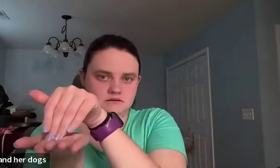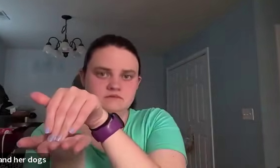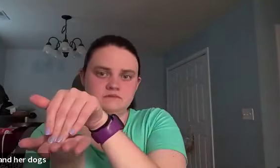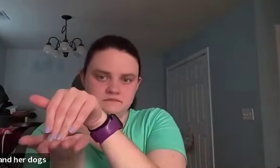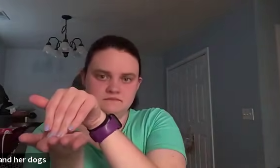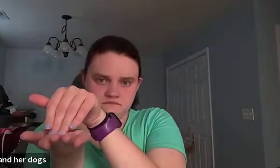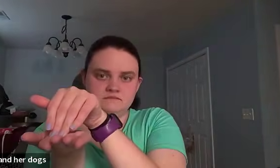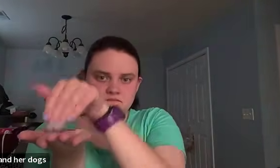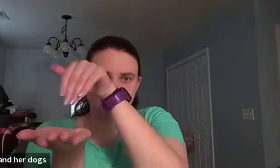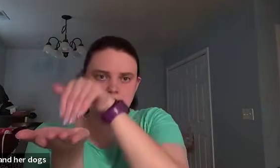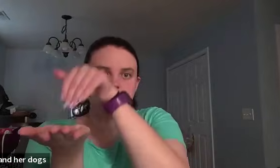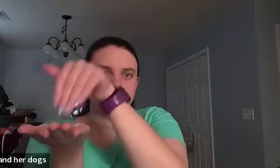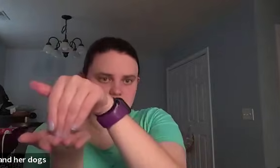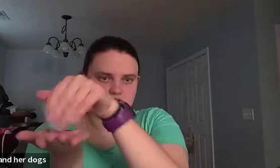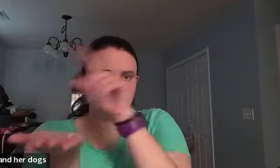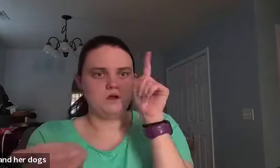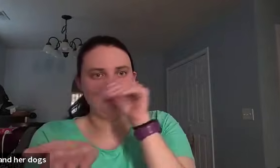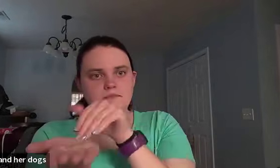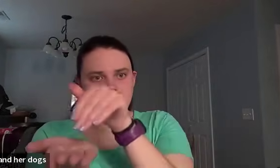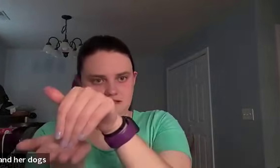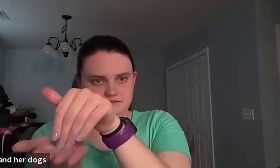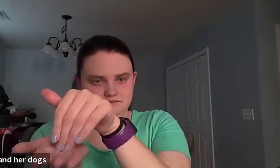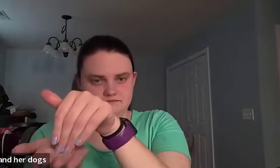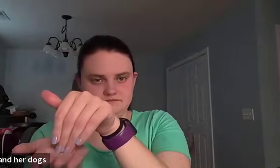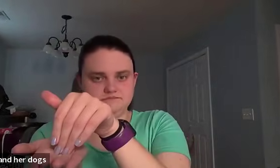Okay. Million. So 1,000,000.